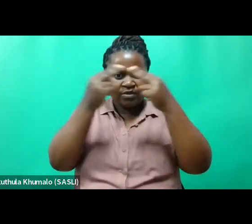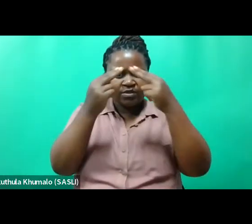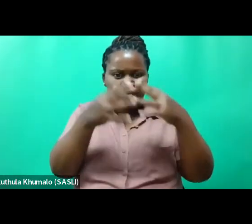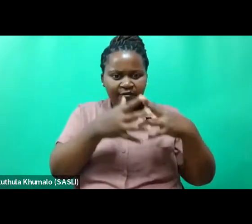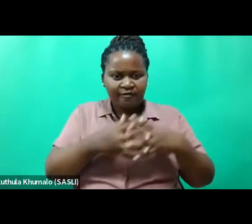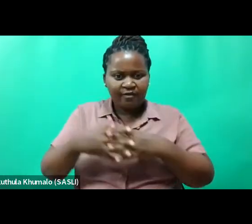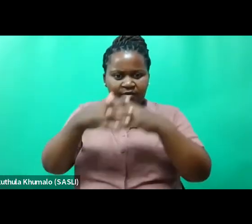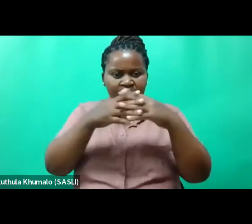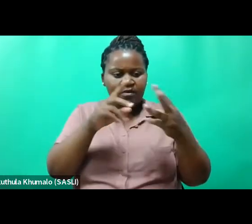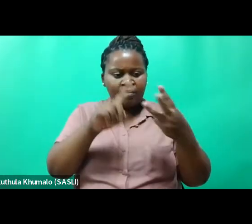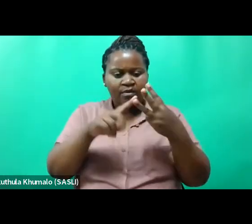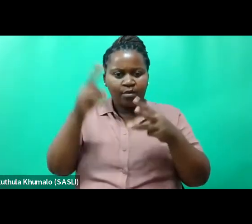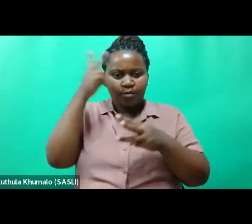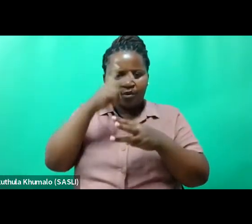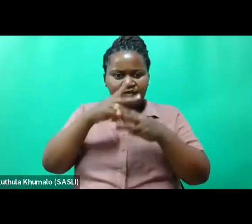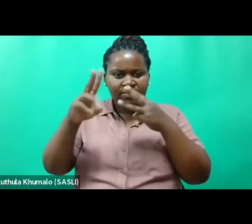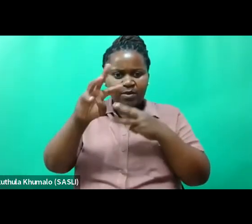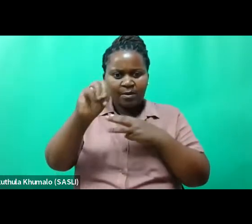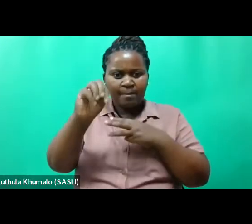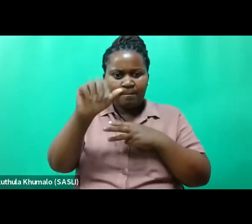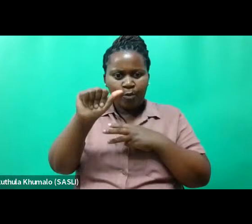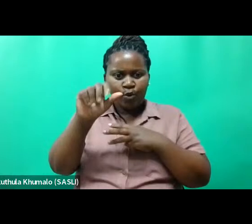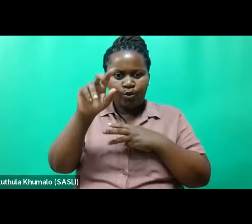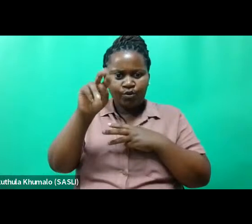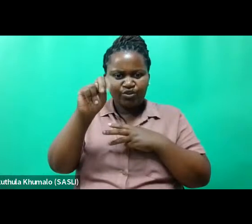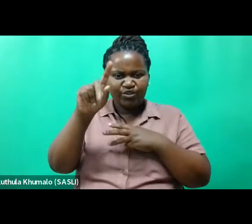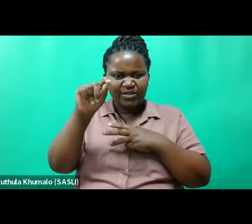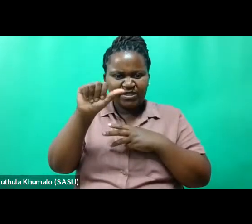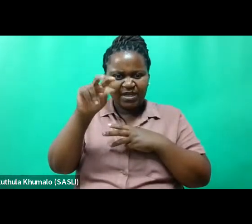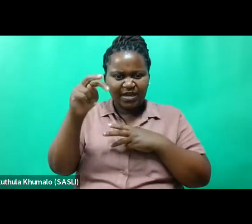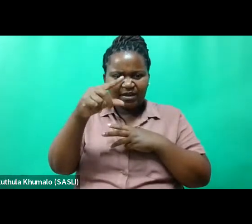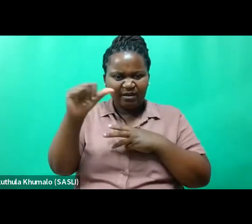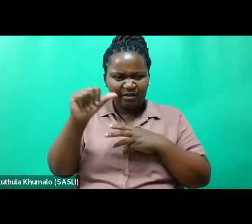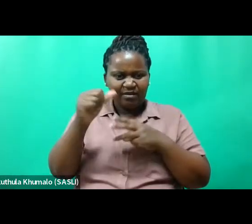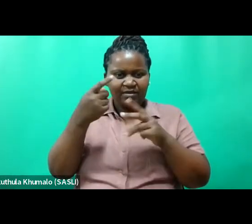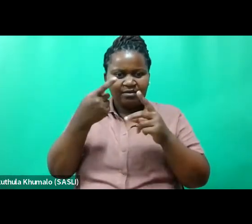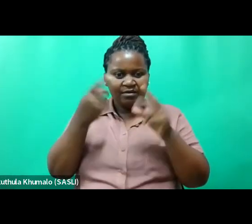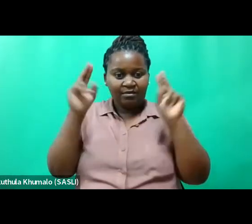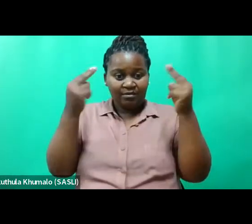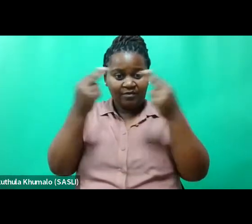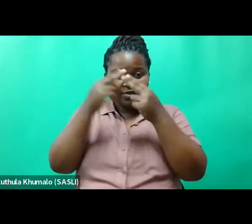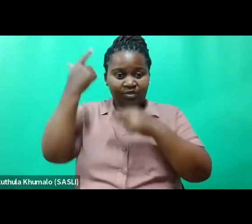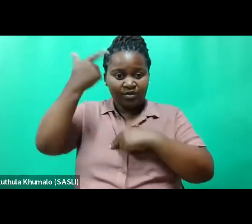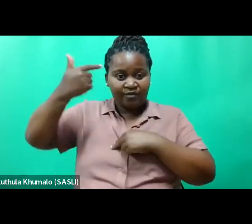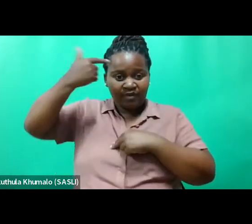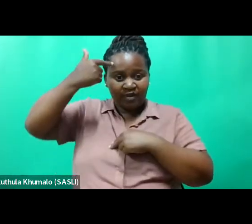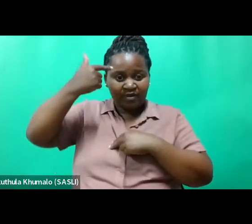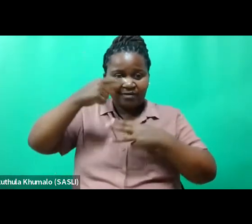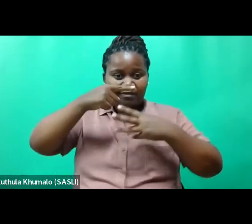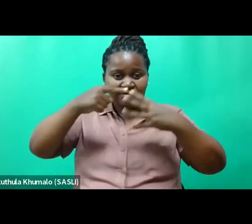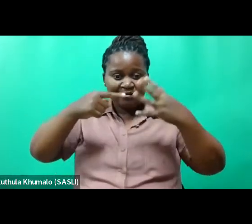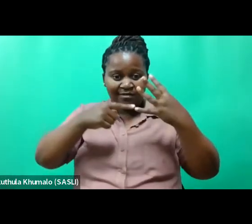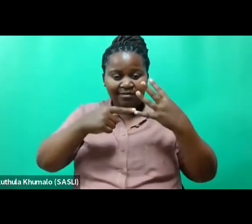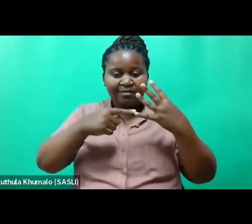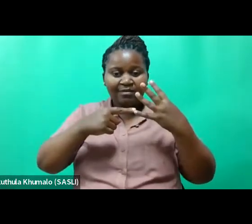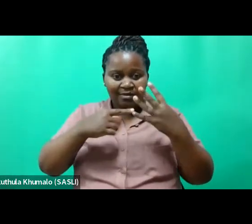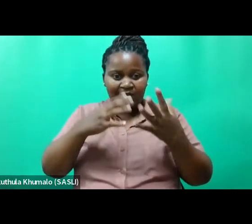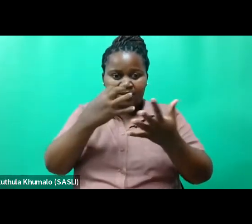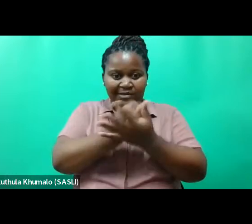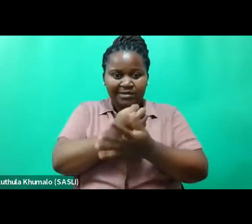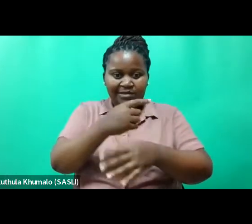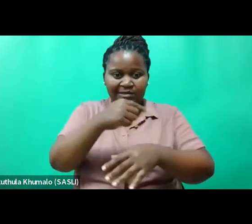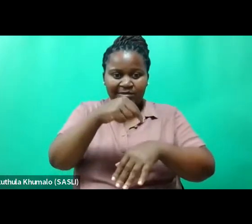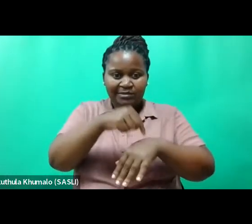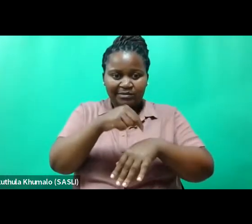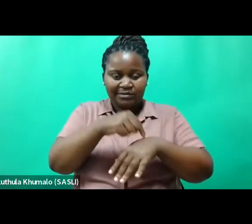Professor Oliver Mutanga from the University of London, all who took out time from their busy schedules to